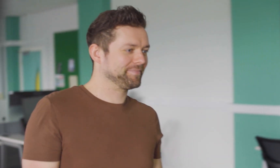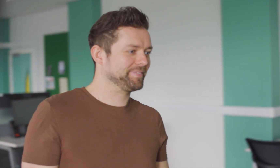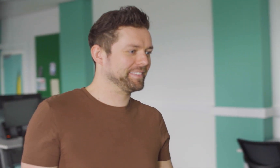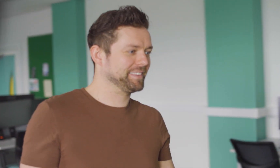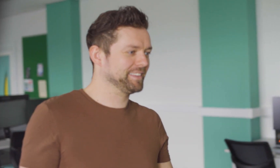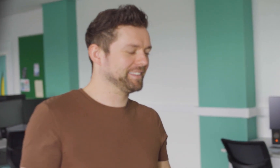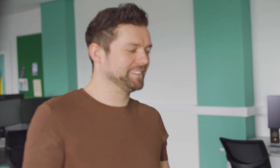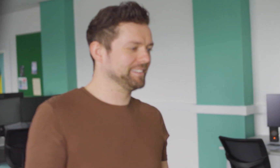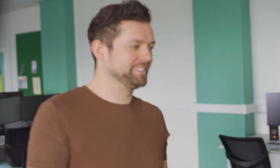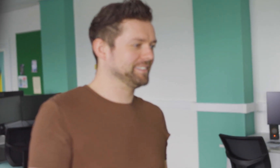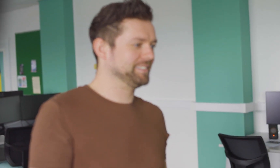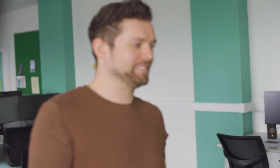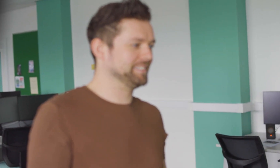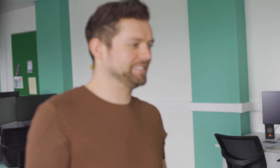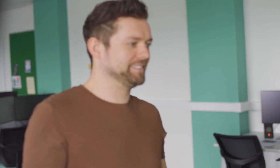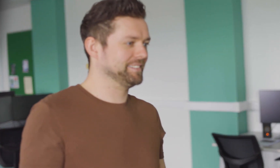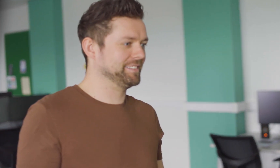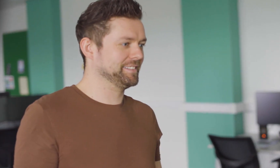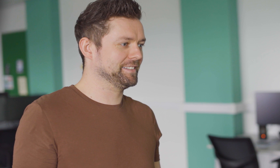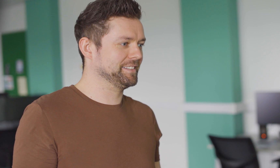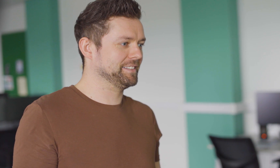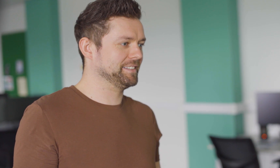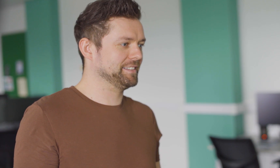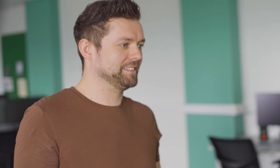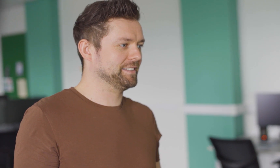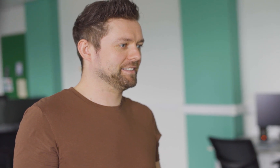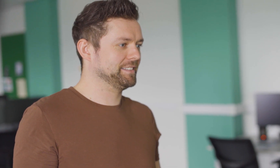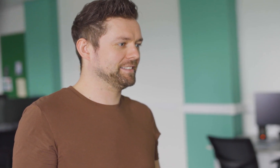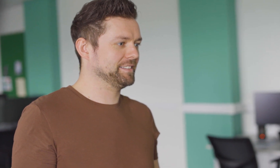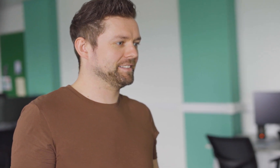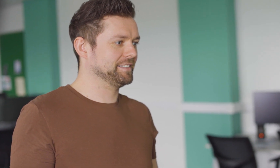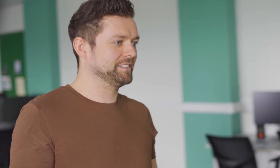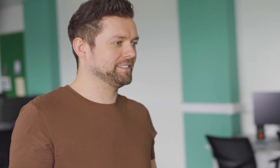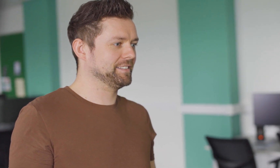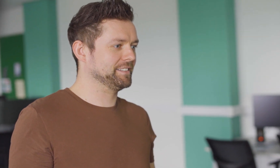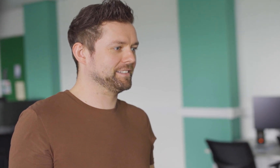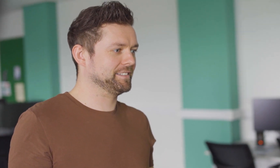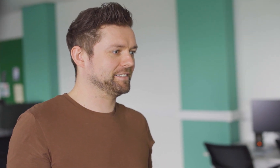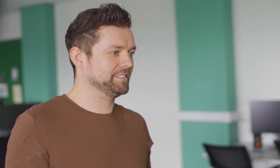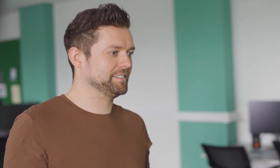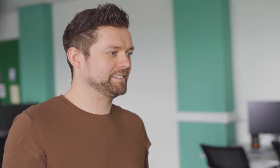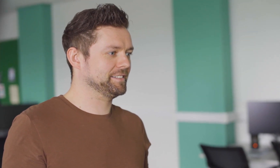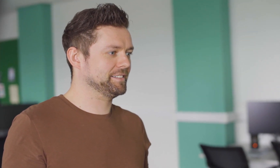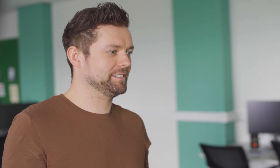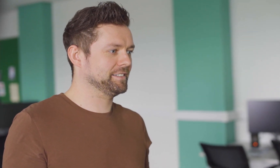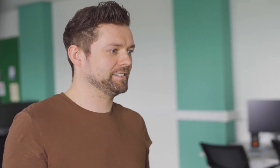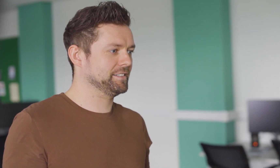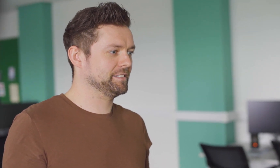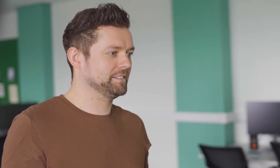my job is the people that I get to meet and the places that I get to see. Because every day is